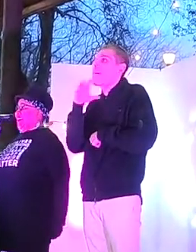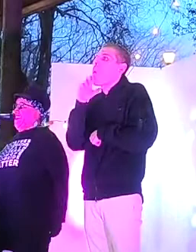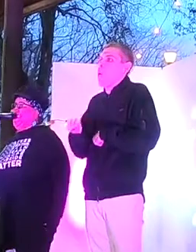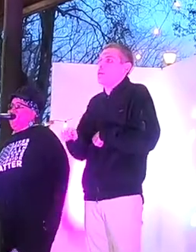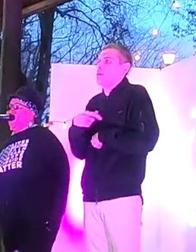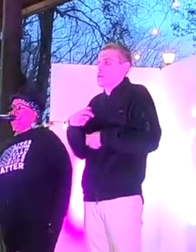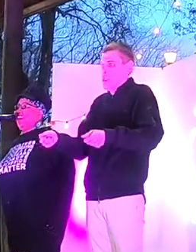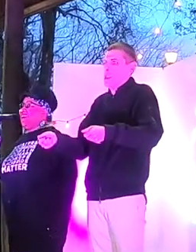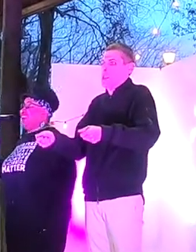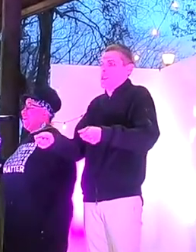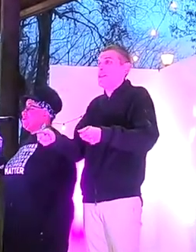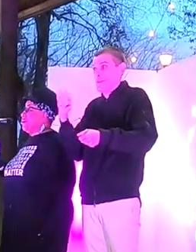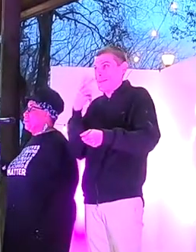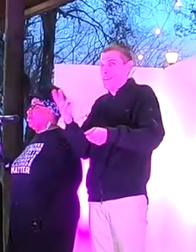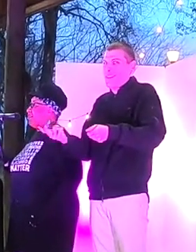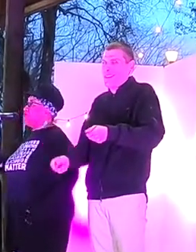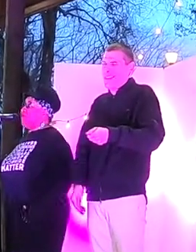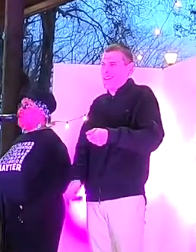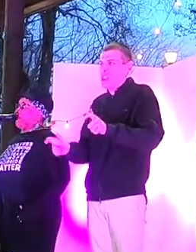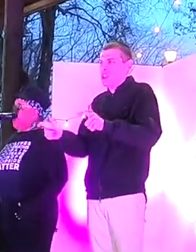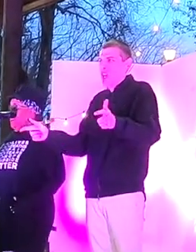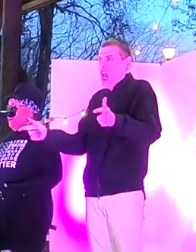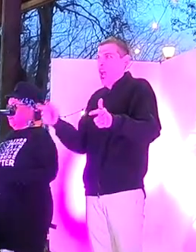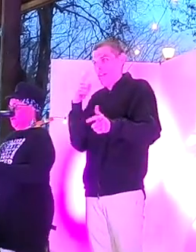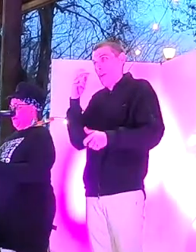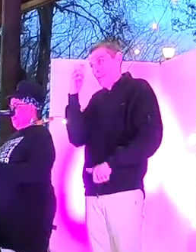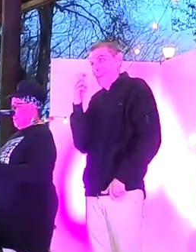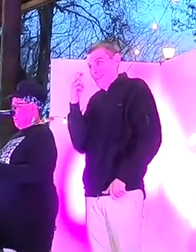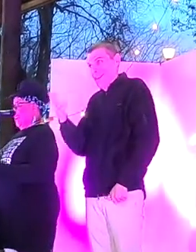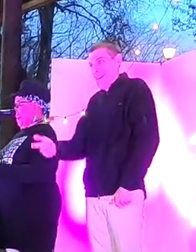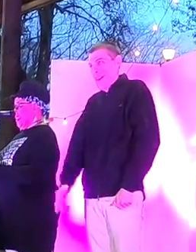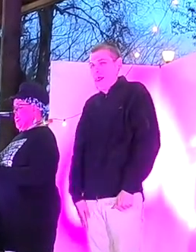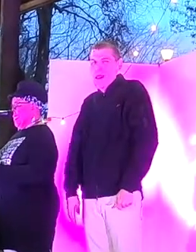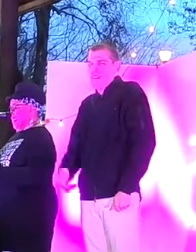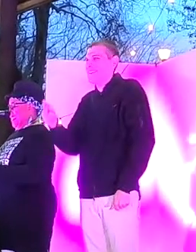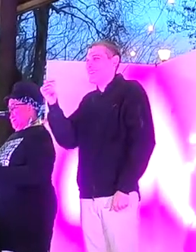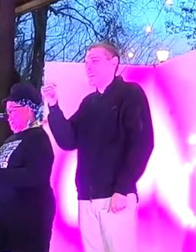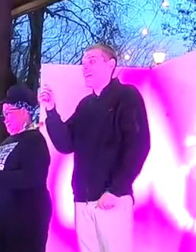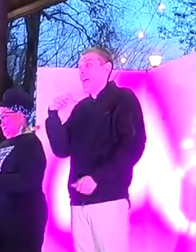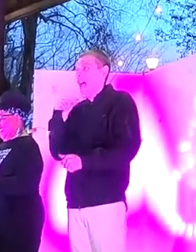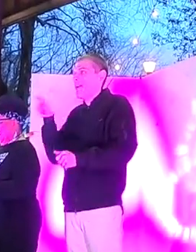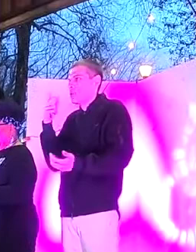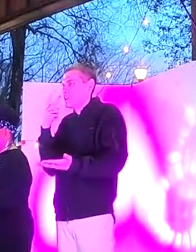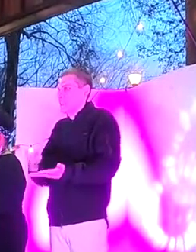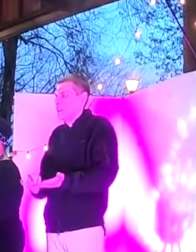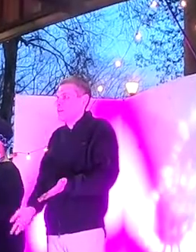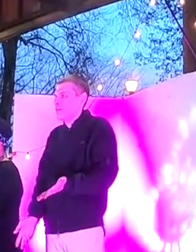mine? Mine's bigger for a reason, so I can see.